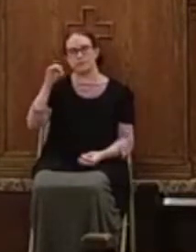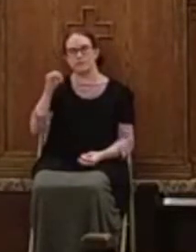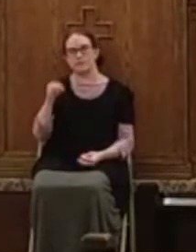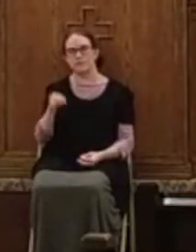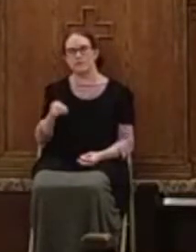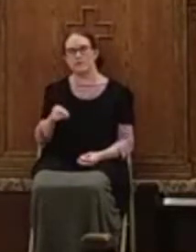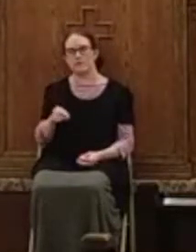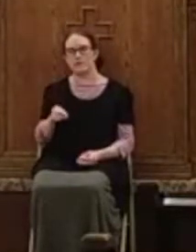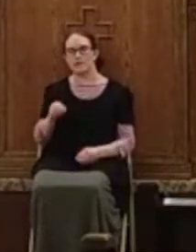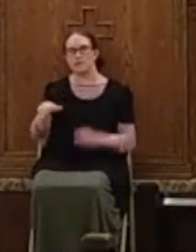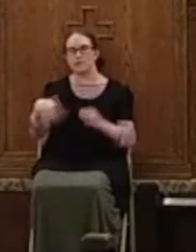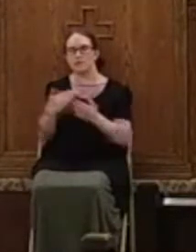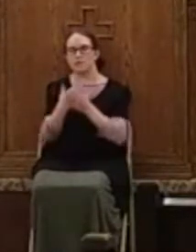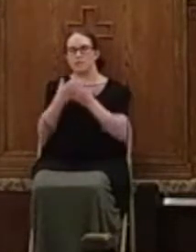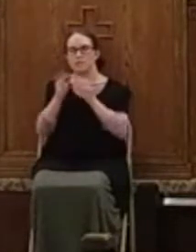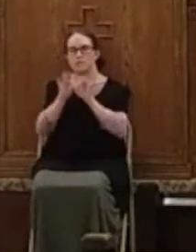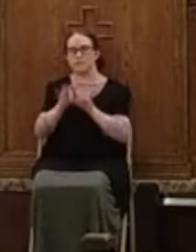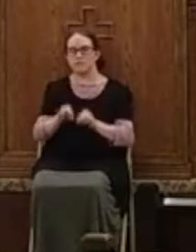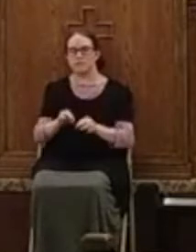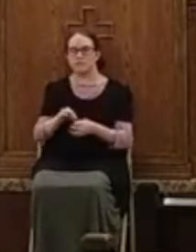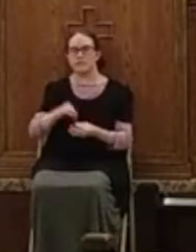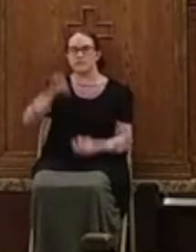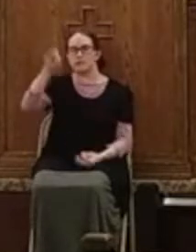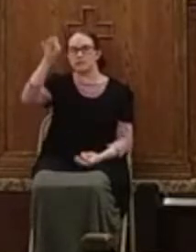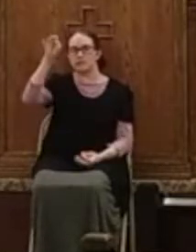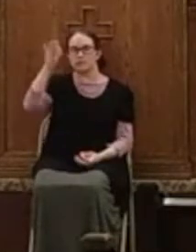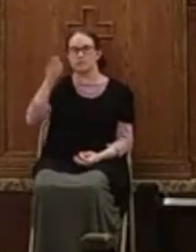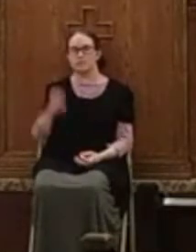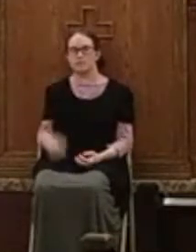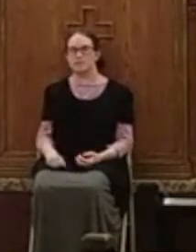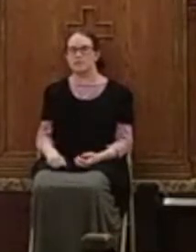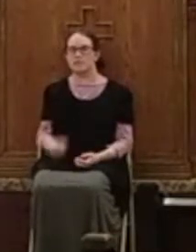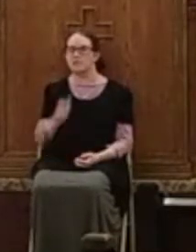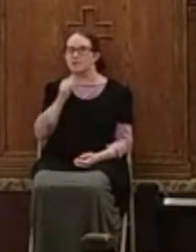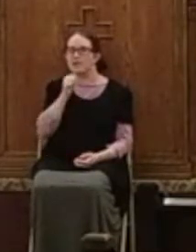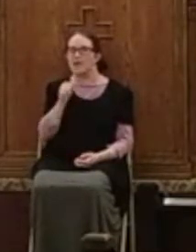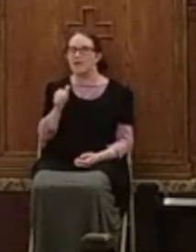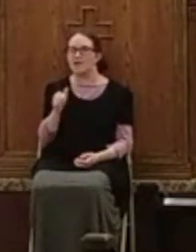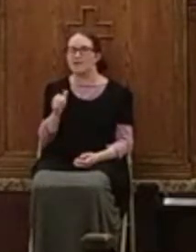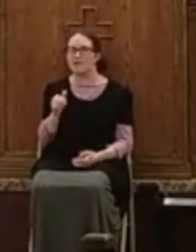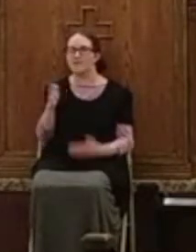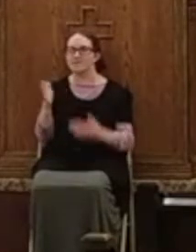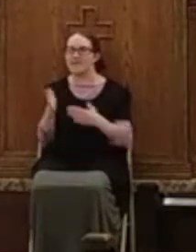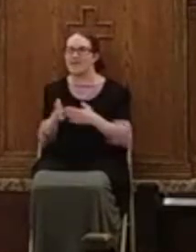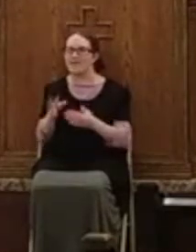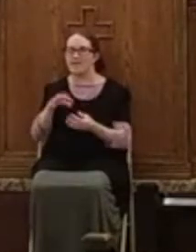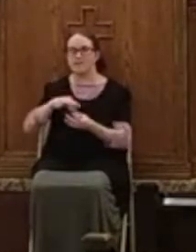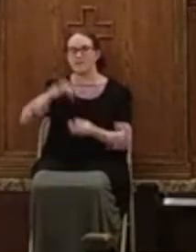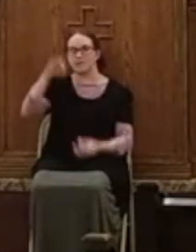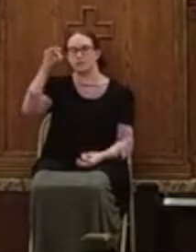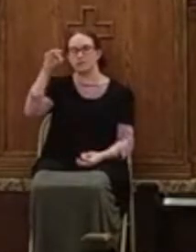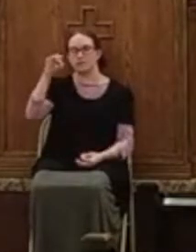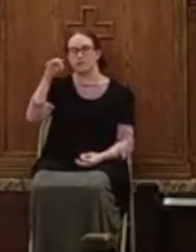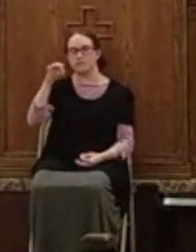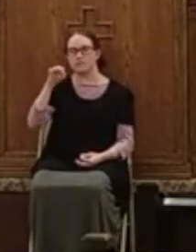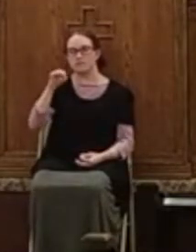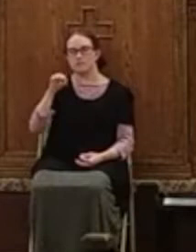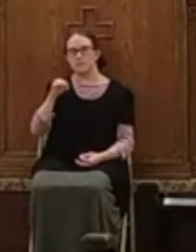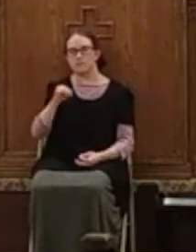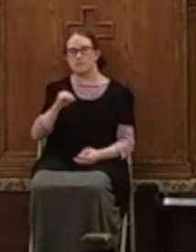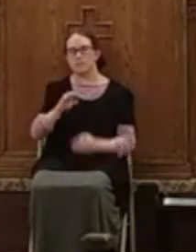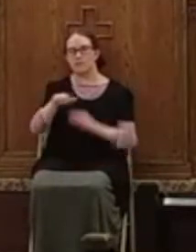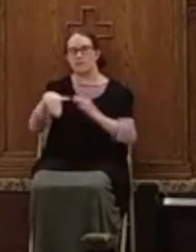It's 100% spiritual. Not 99% spiritual.